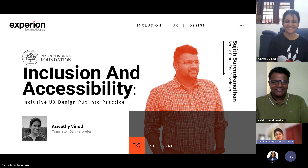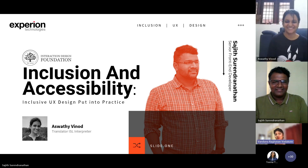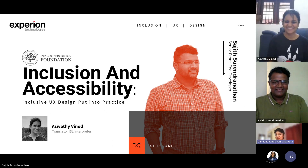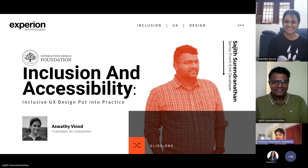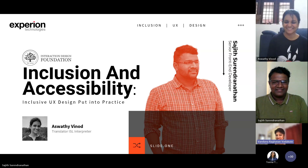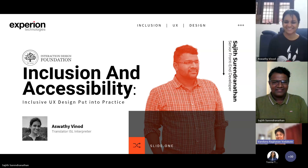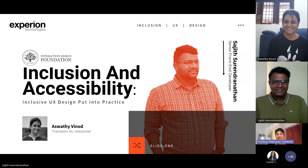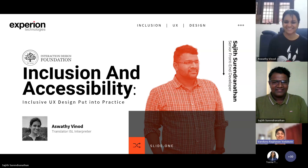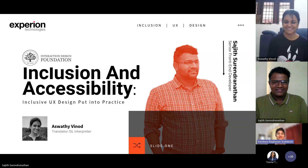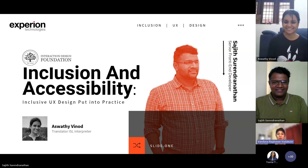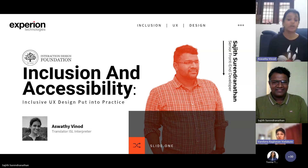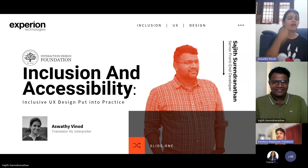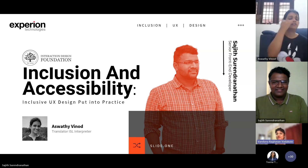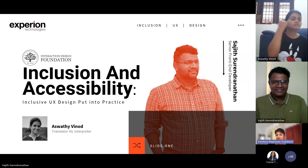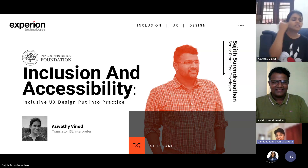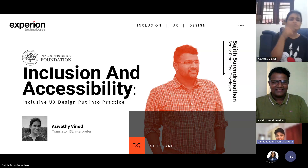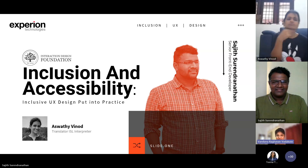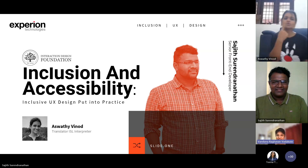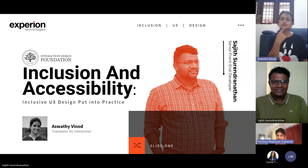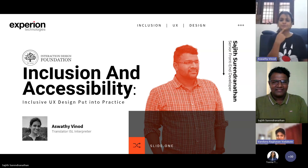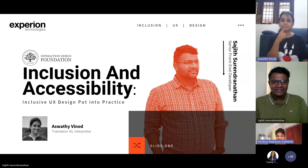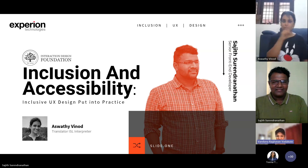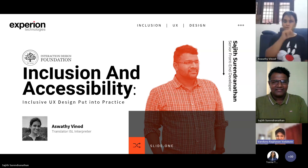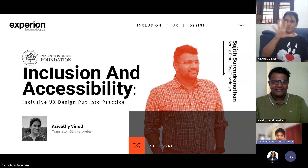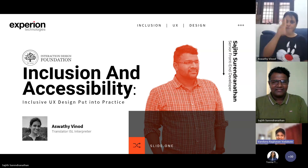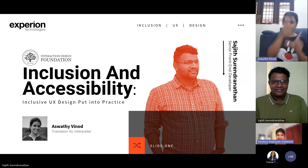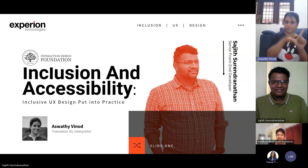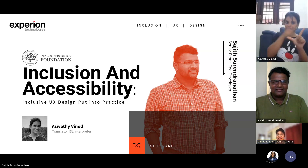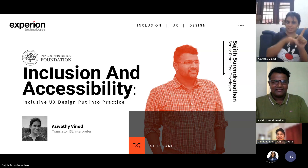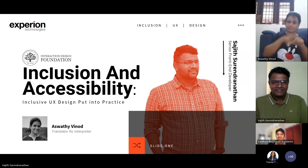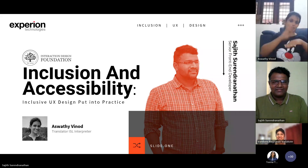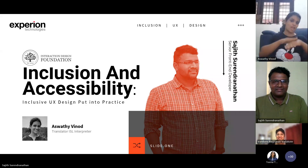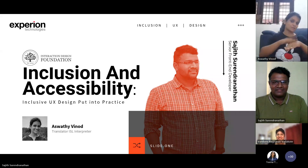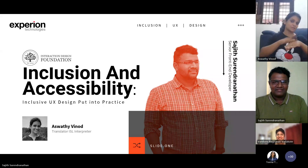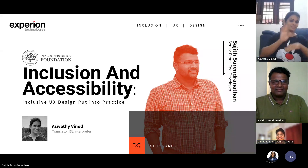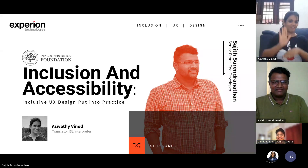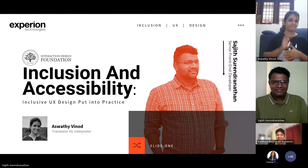So to talk about Sajith, he has over 15 years of experience.